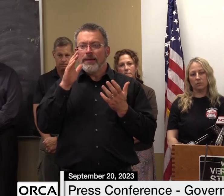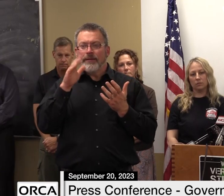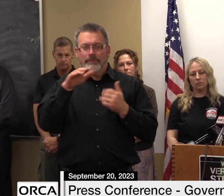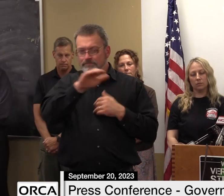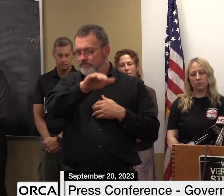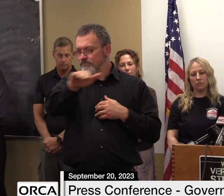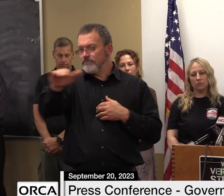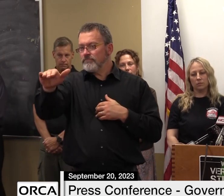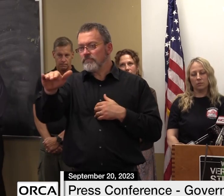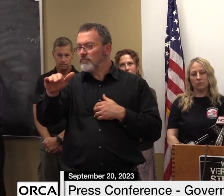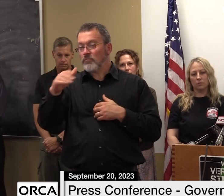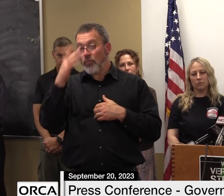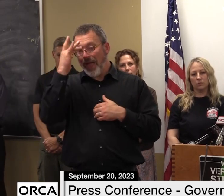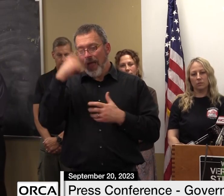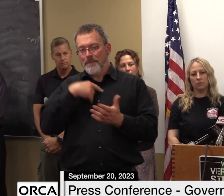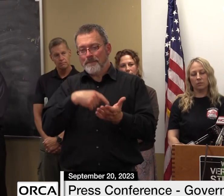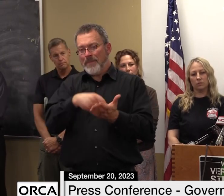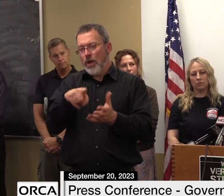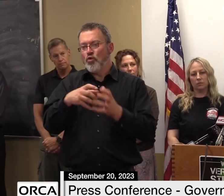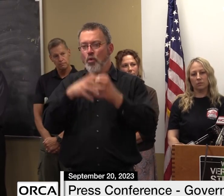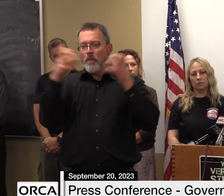over